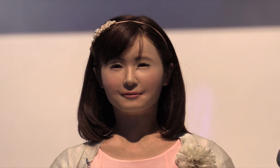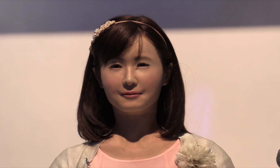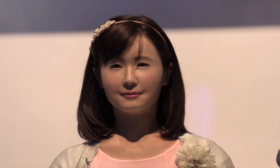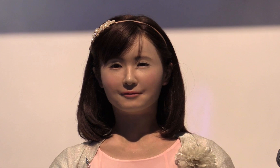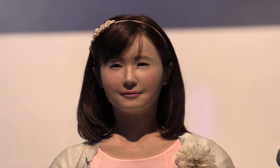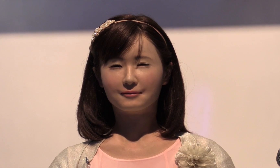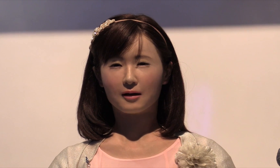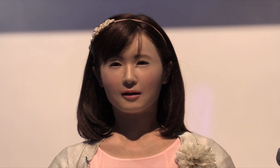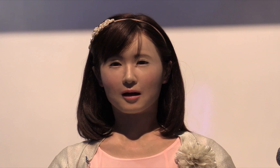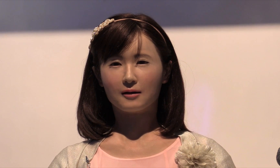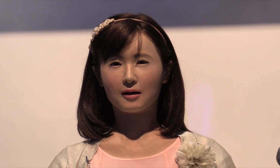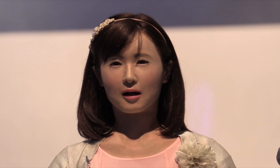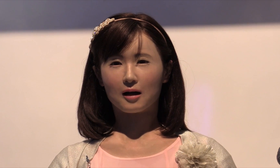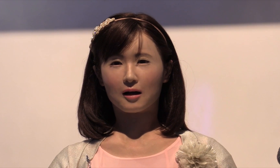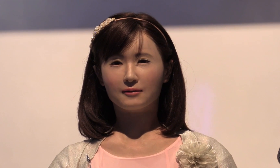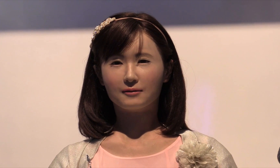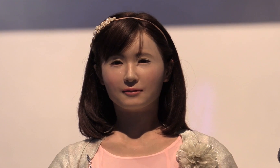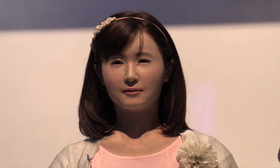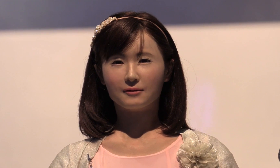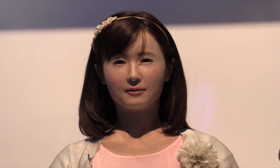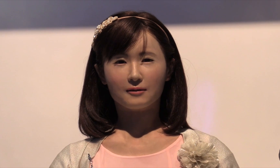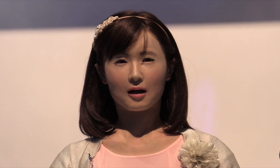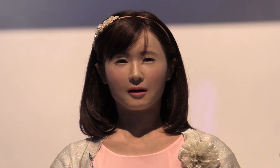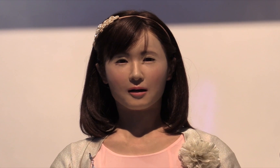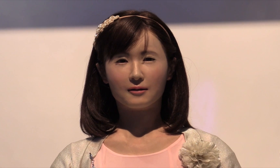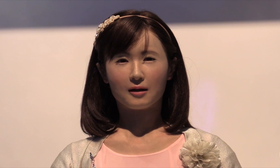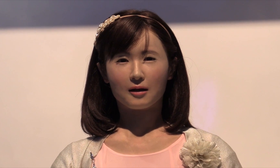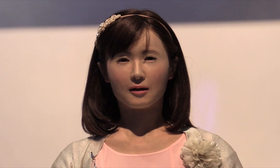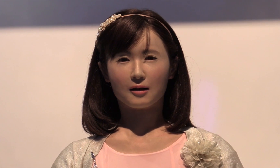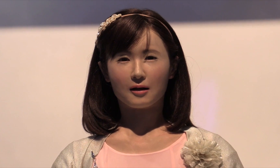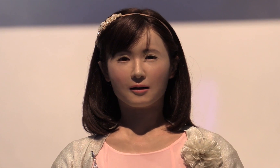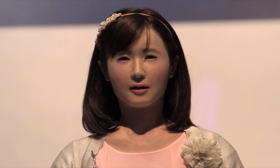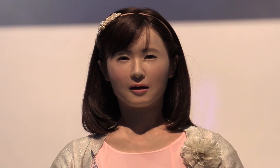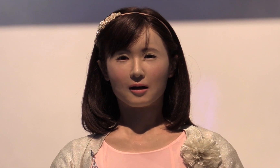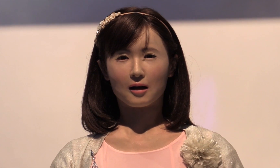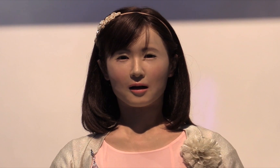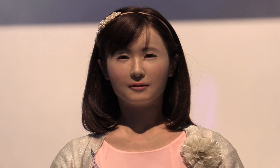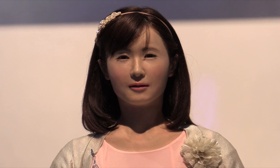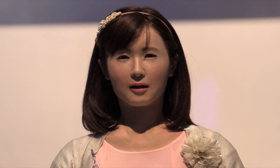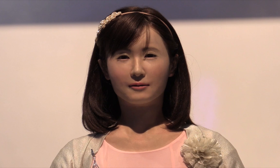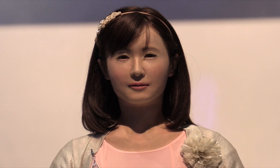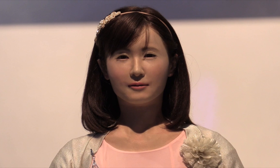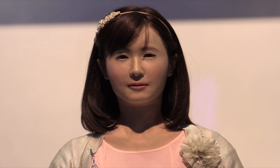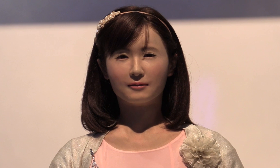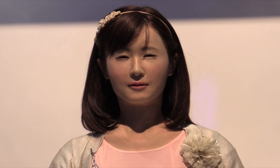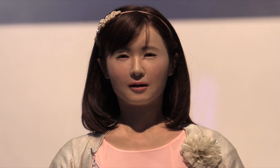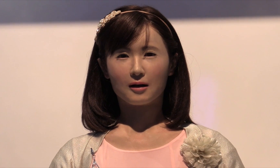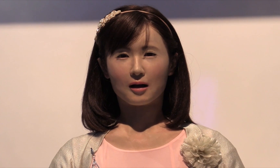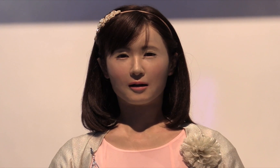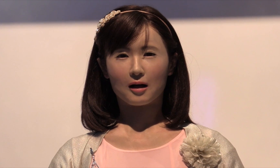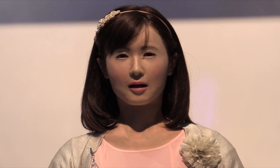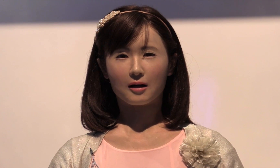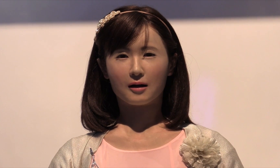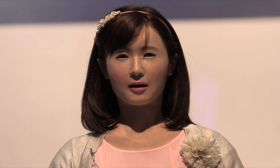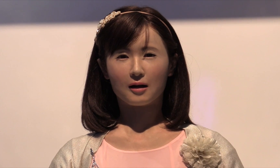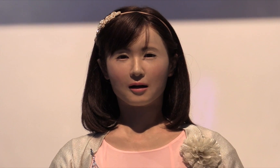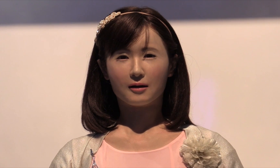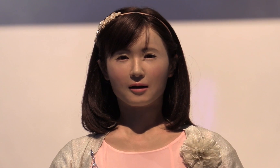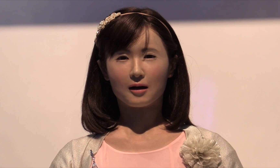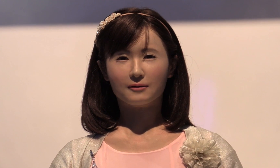In the future, I hope to take up the challenge of a wide assignment of